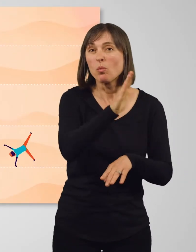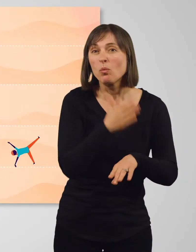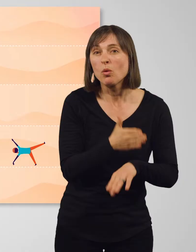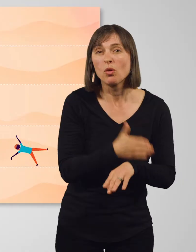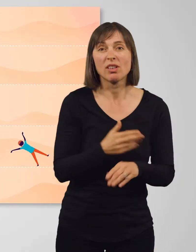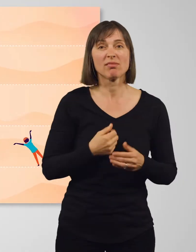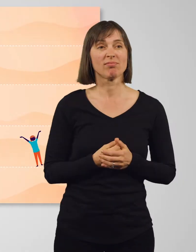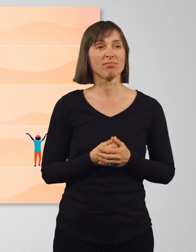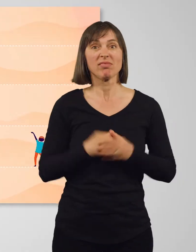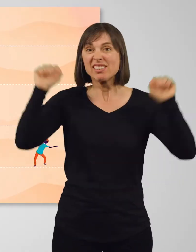including work and exercise.